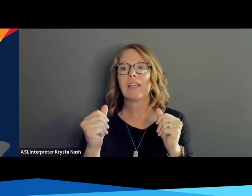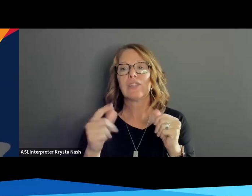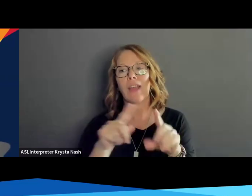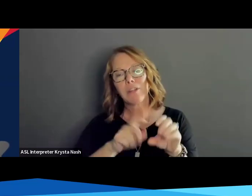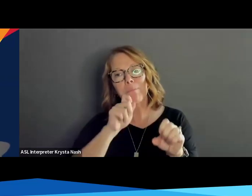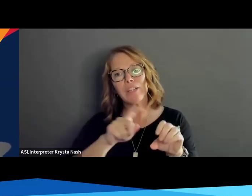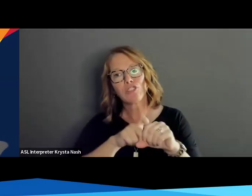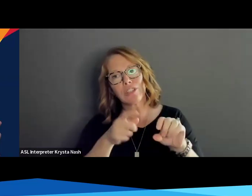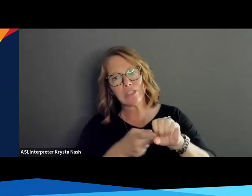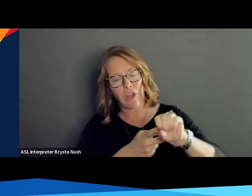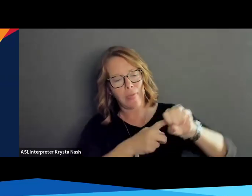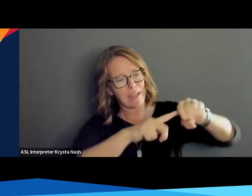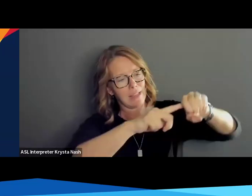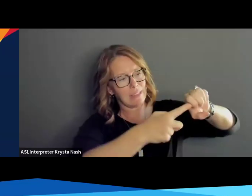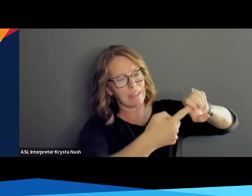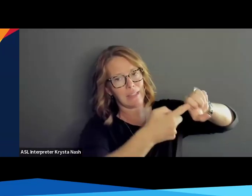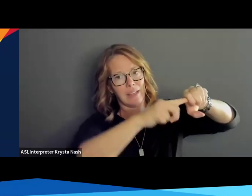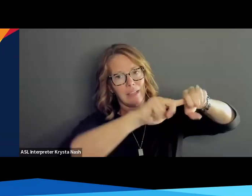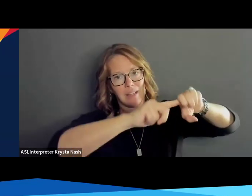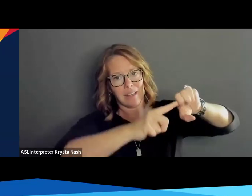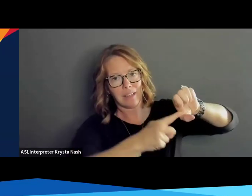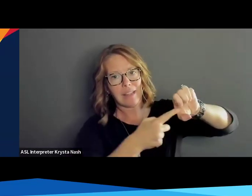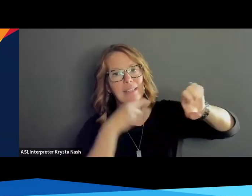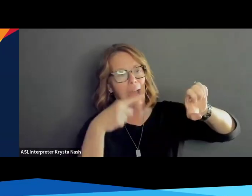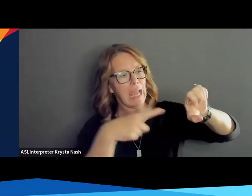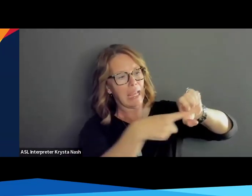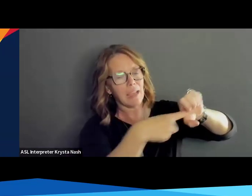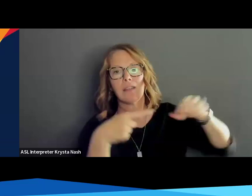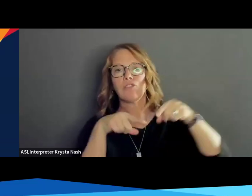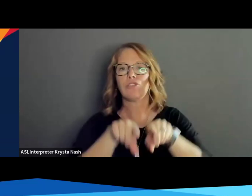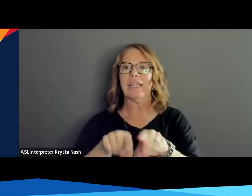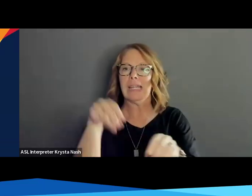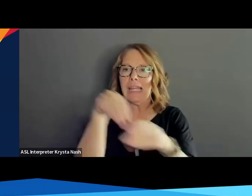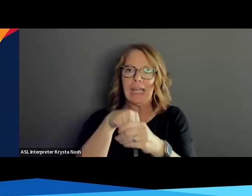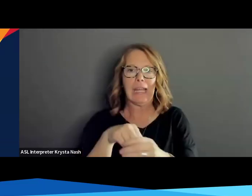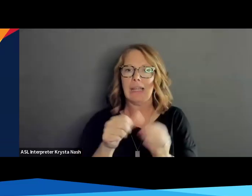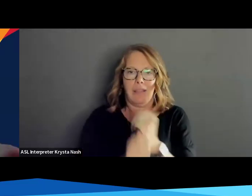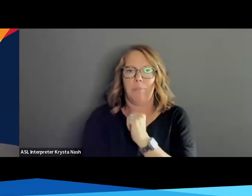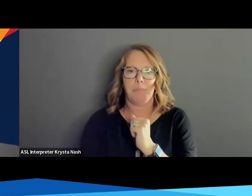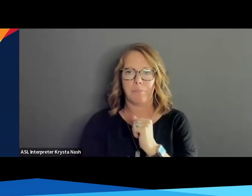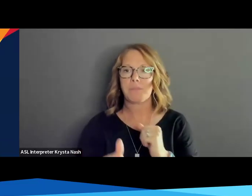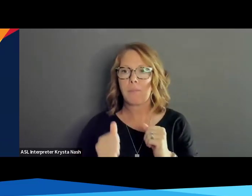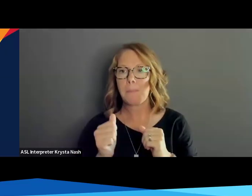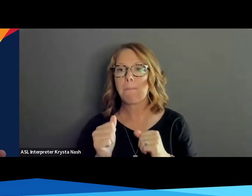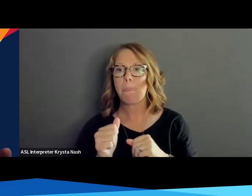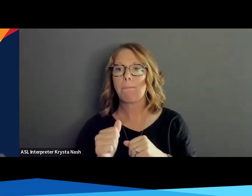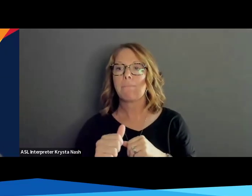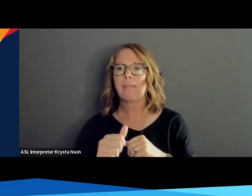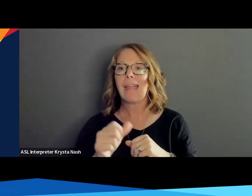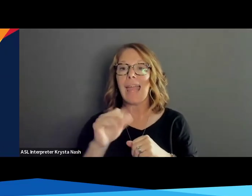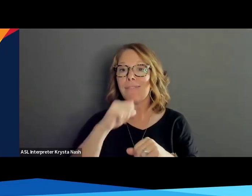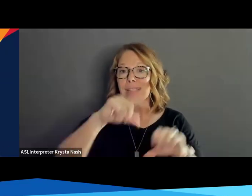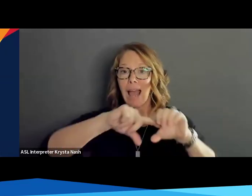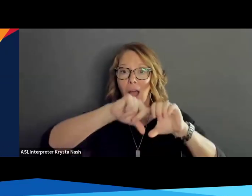there's not enough heat to dissolve the suppository. So it's like you've not even done it. And it's not up against the bowel